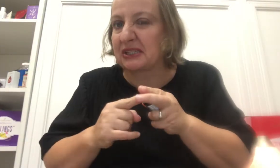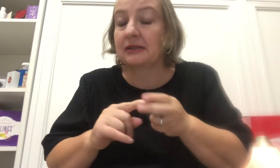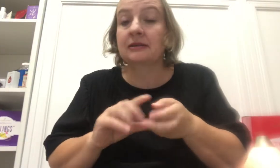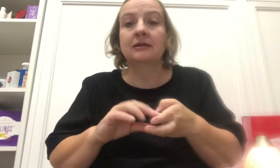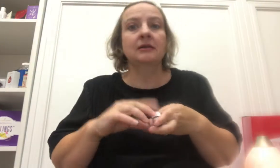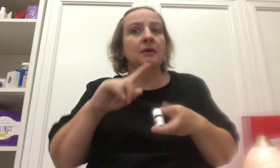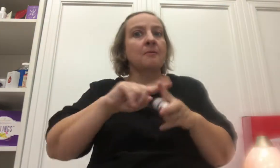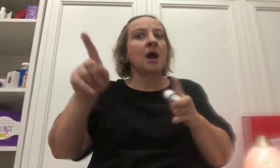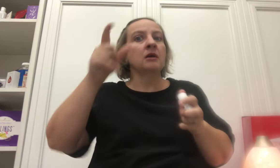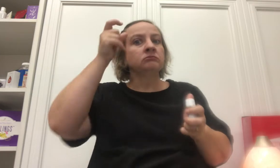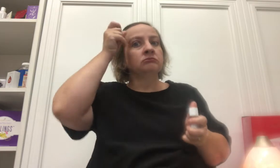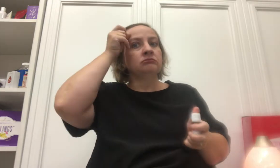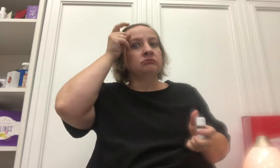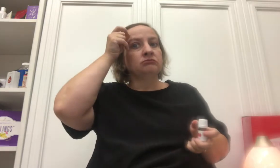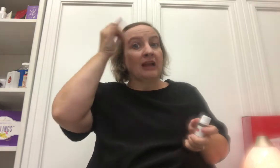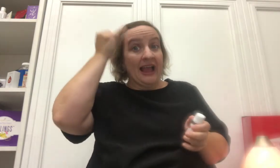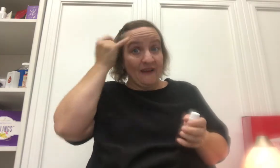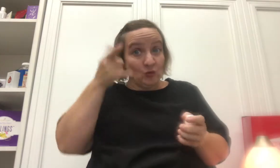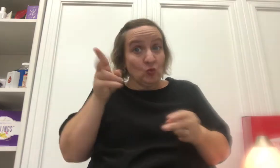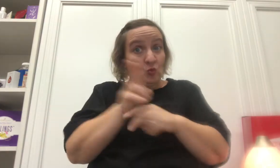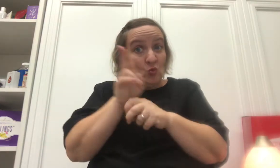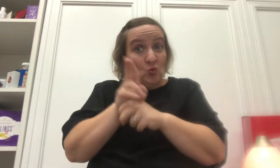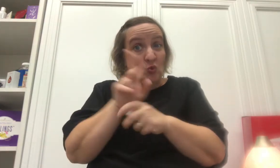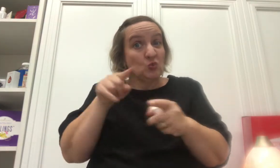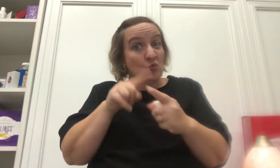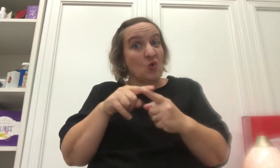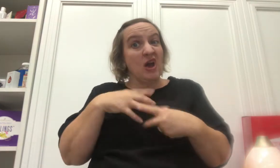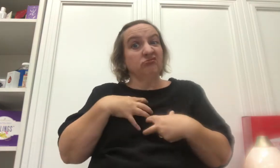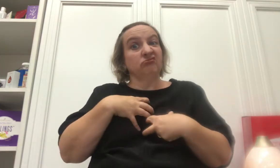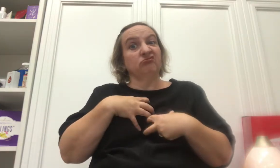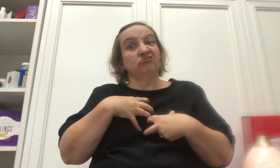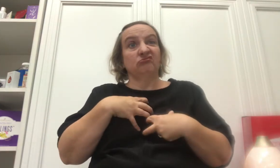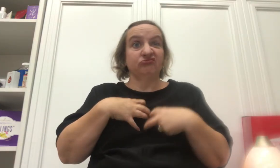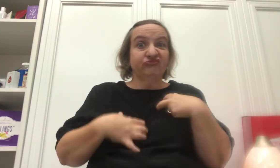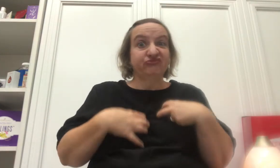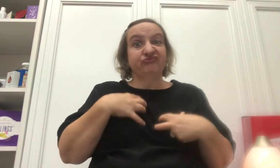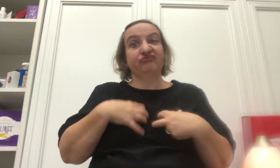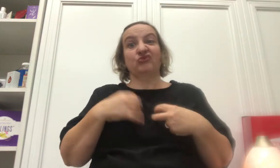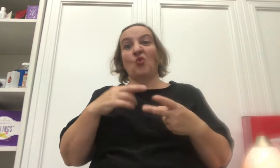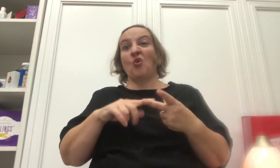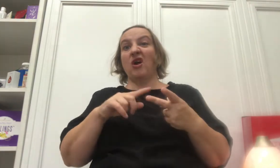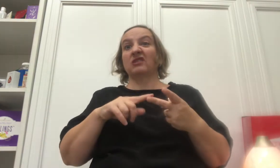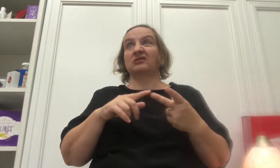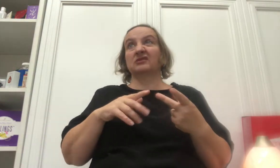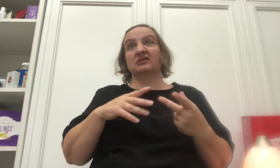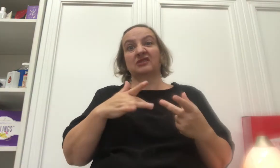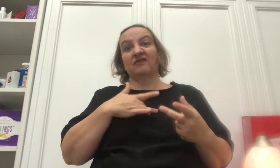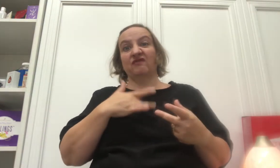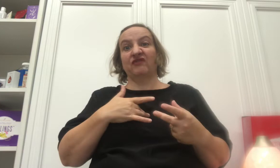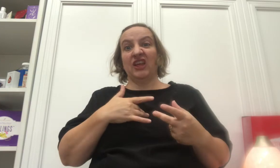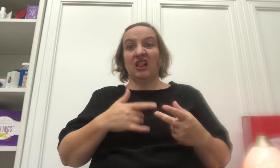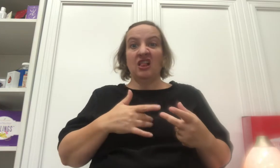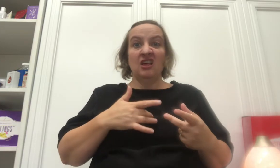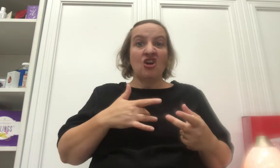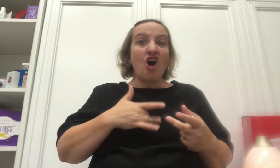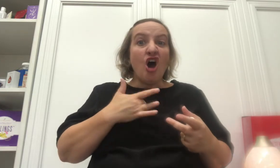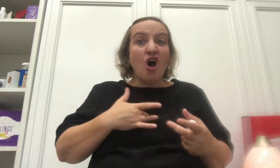of it at first. But wow, once you use it for a stomach ache, for